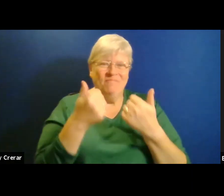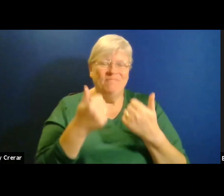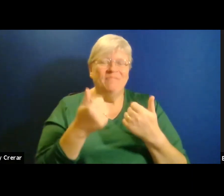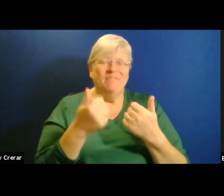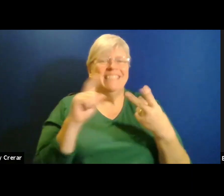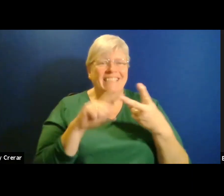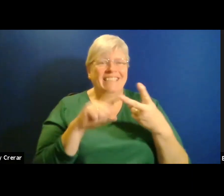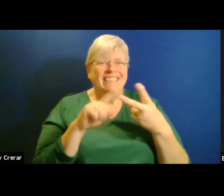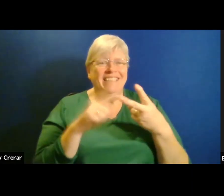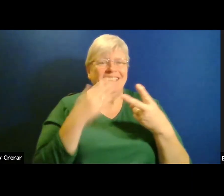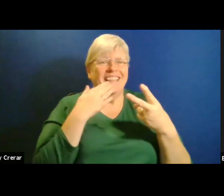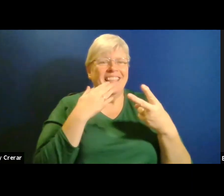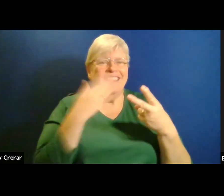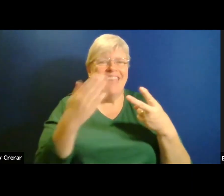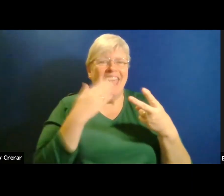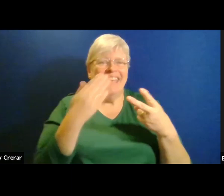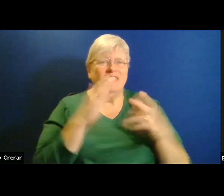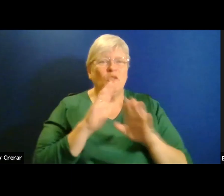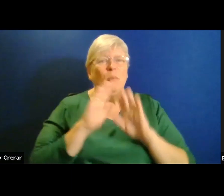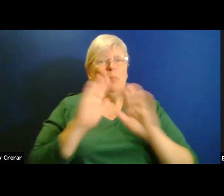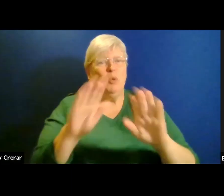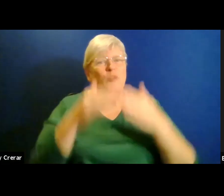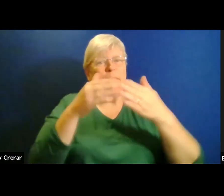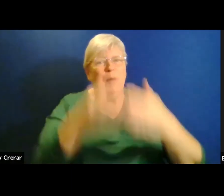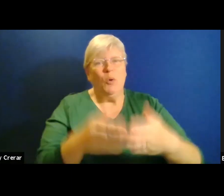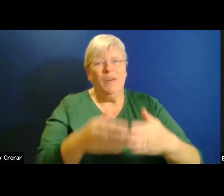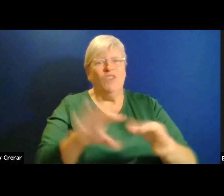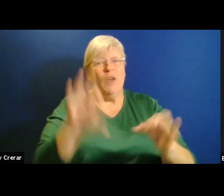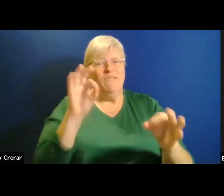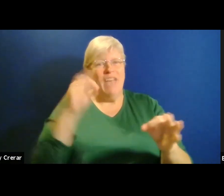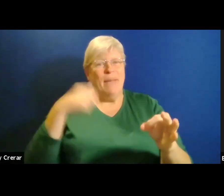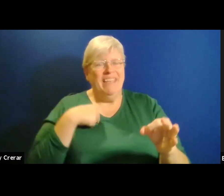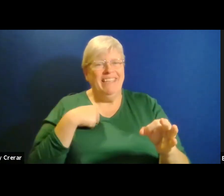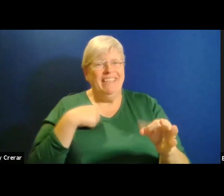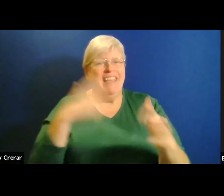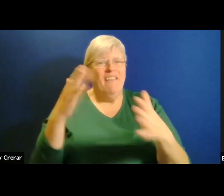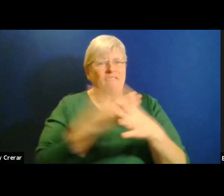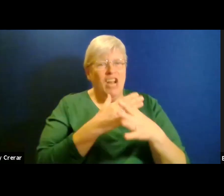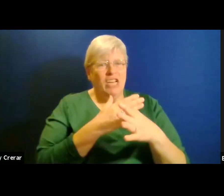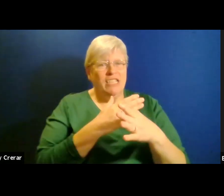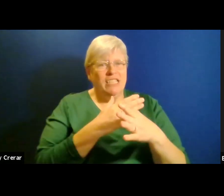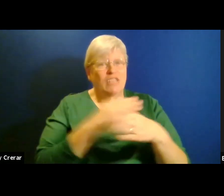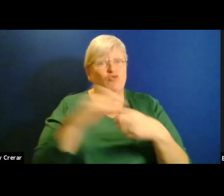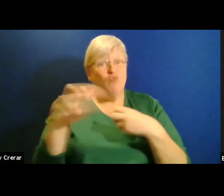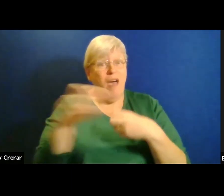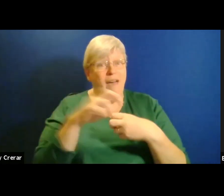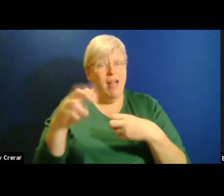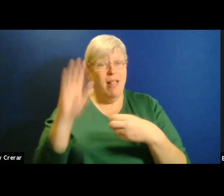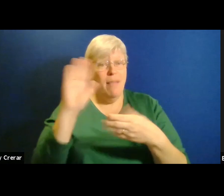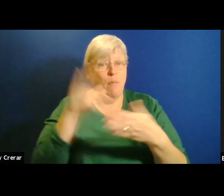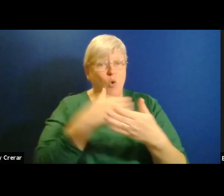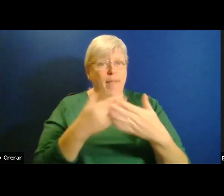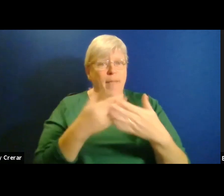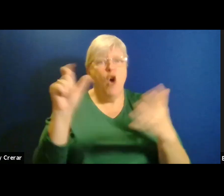secondly, thanks to Pushing Out the Boat for inviting me. So my first poem tonight is a travel poem. It's called Corsica.